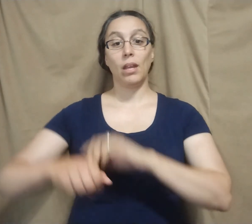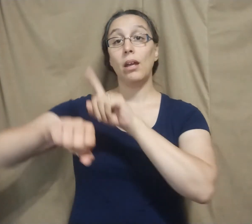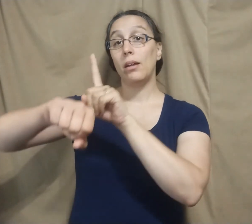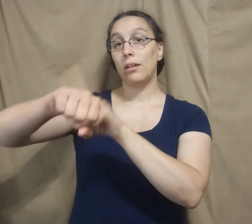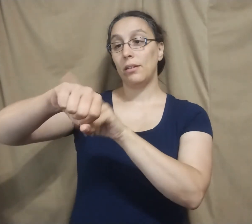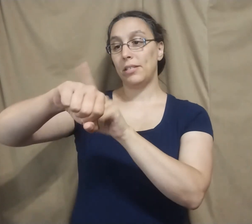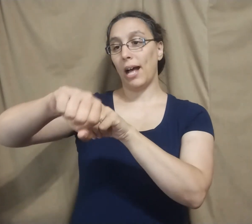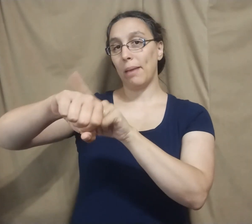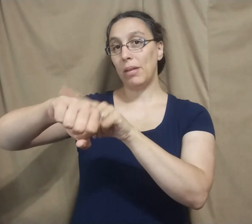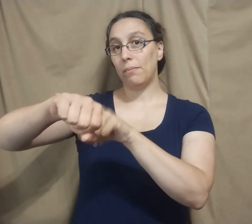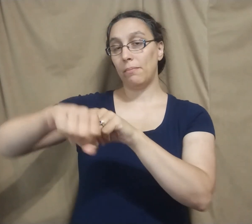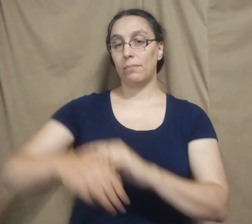Time,